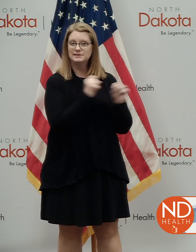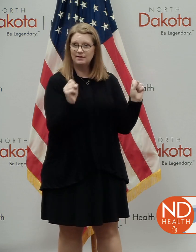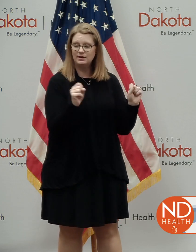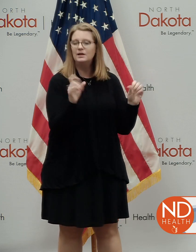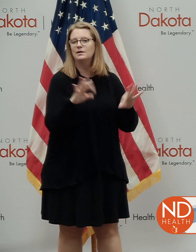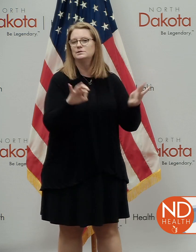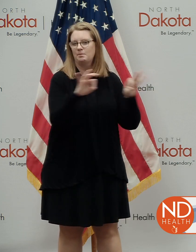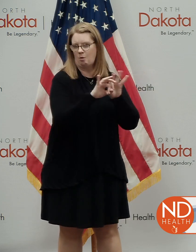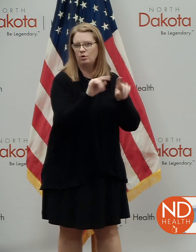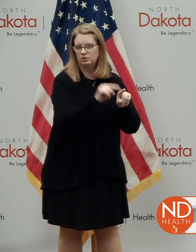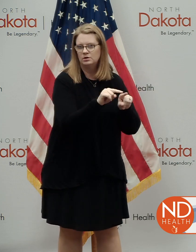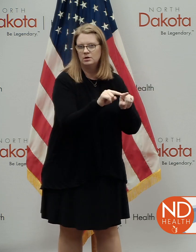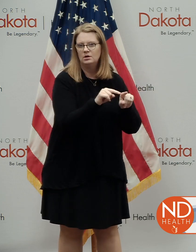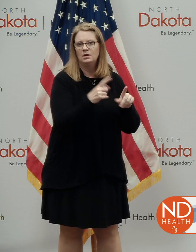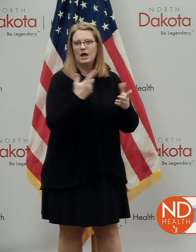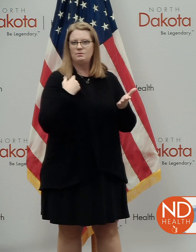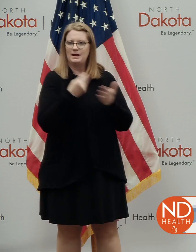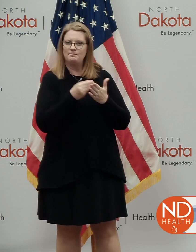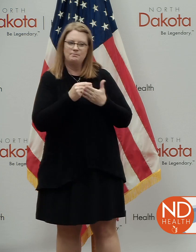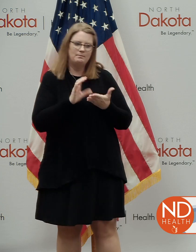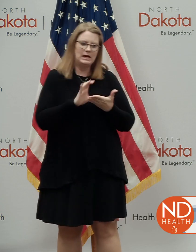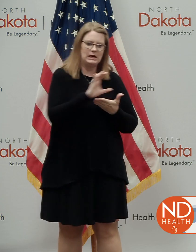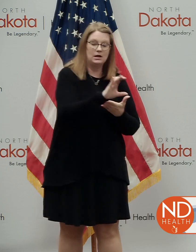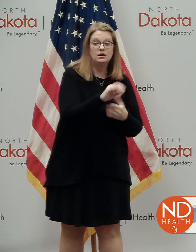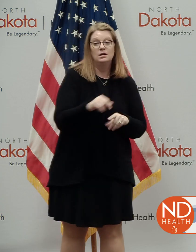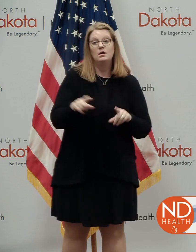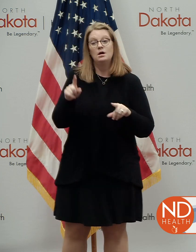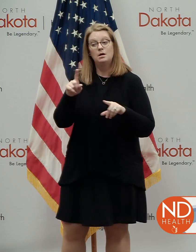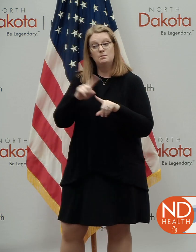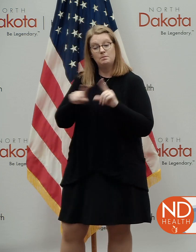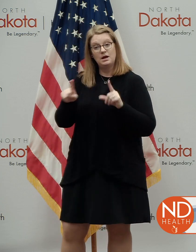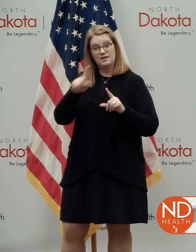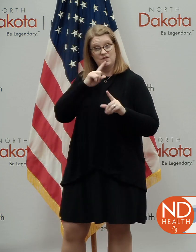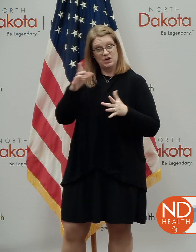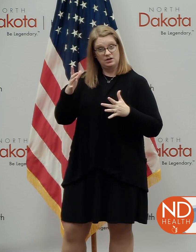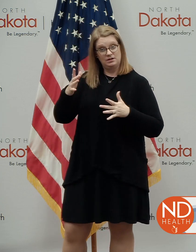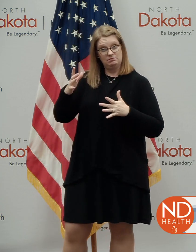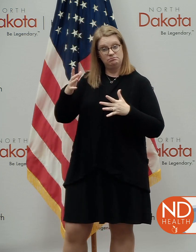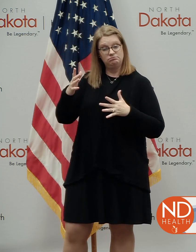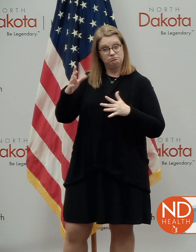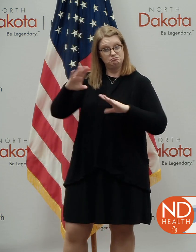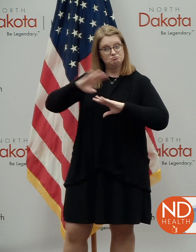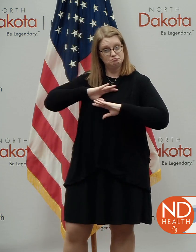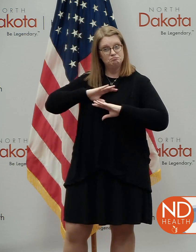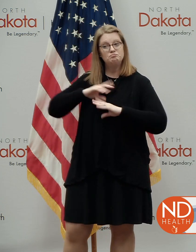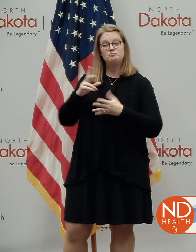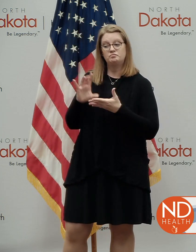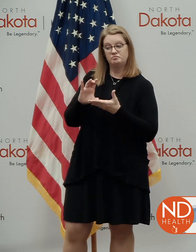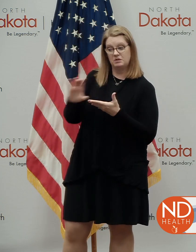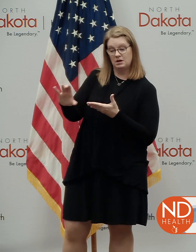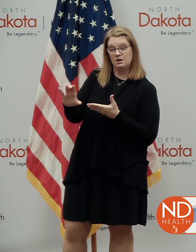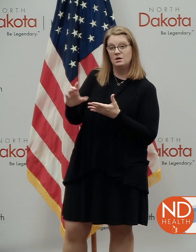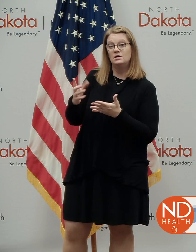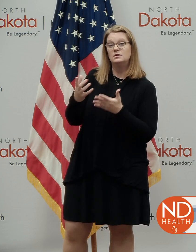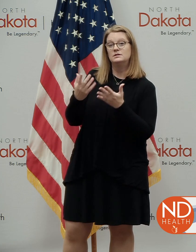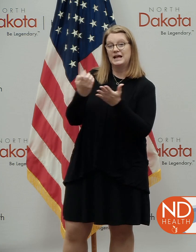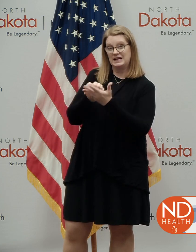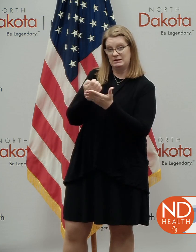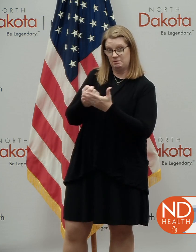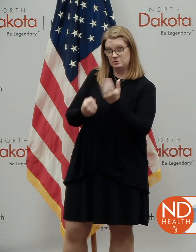money going there. But I was really pleased that we put a lot of money into economic support for individual